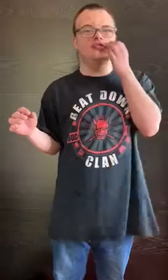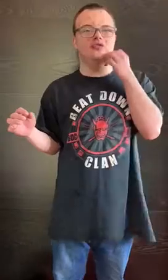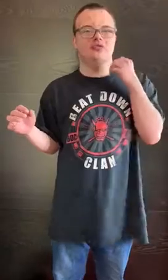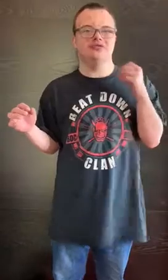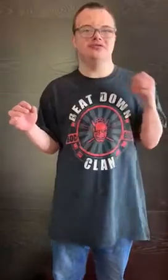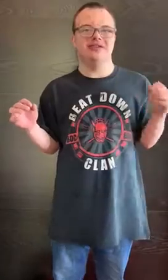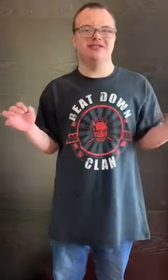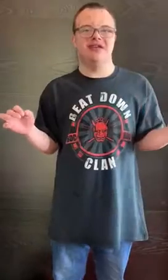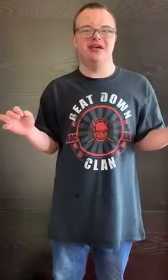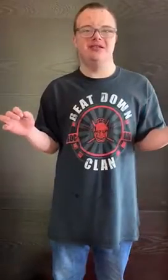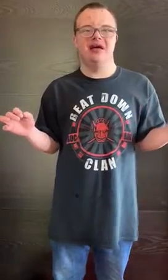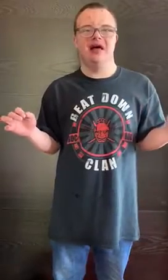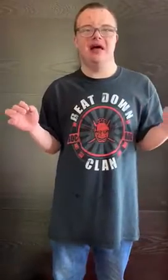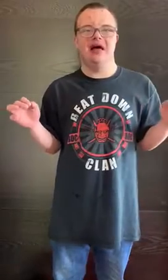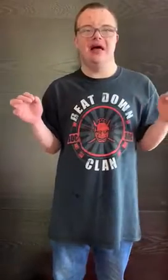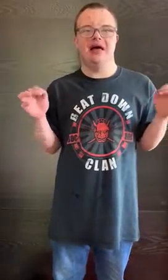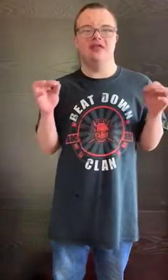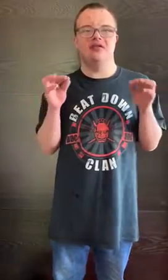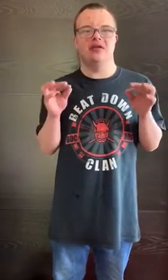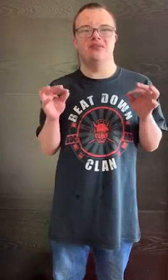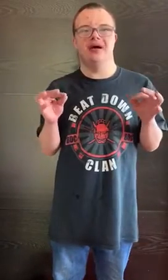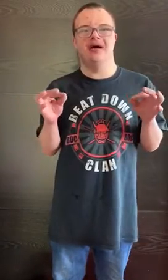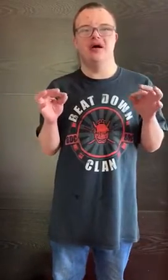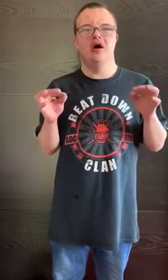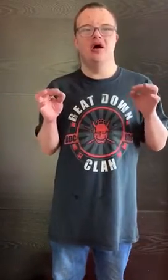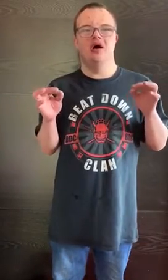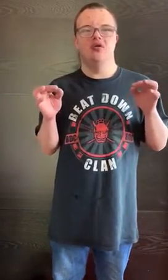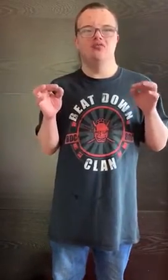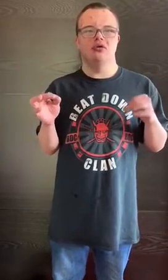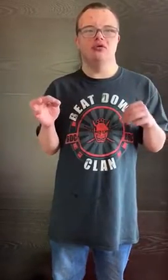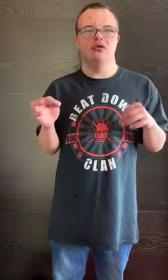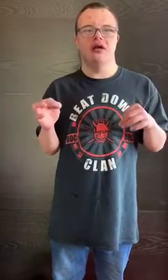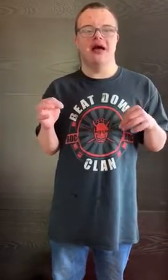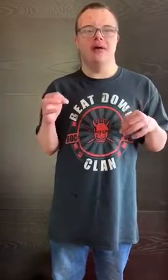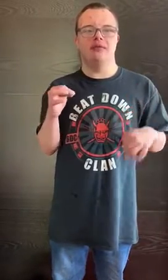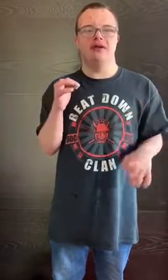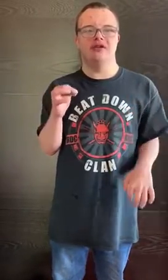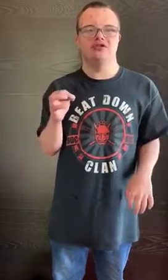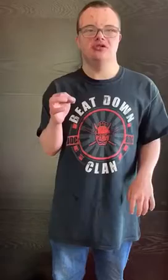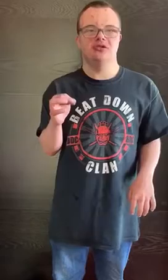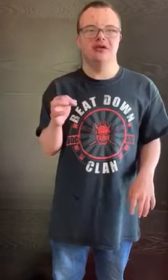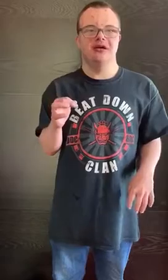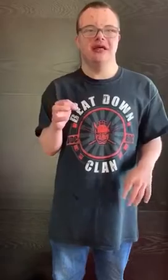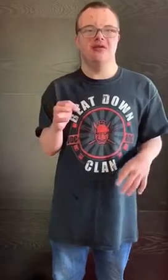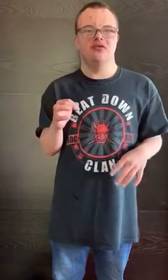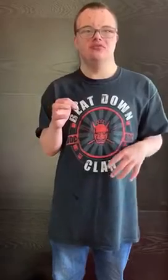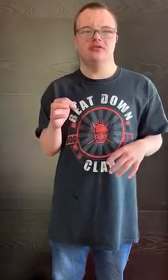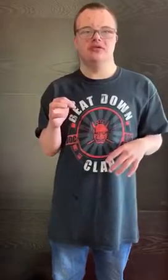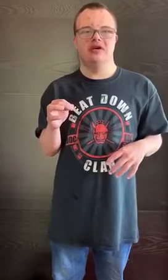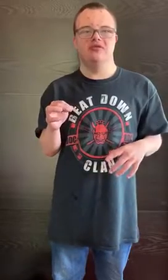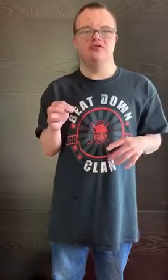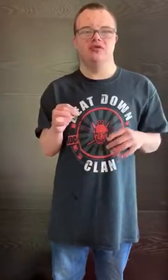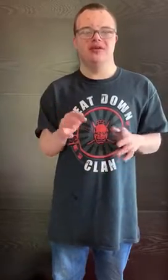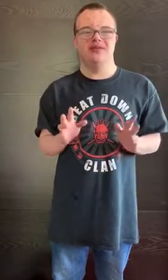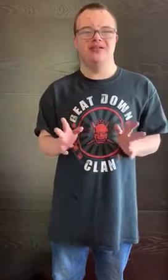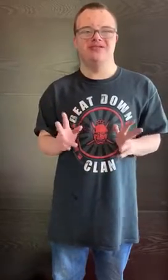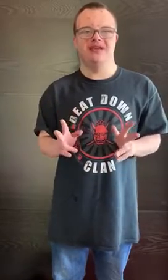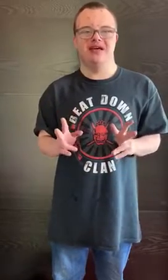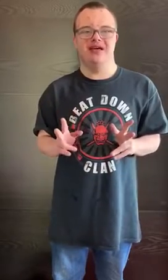2016 and directed by Roland Hammerich. It was a sequel to Independence Day.